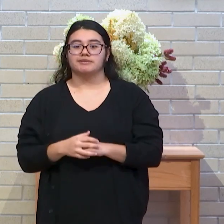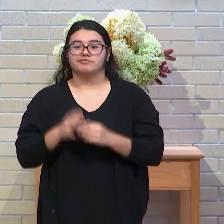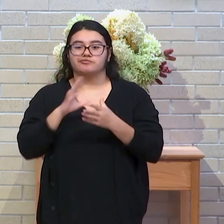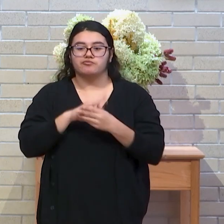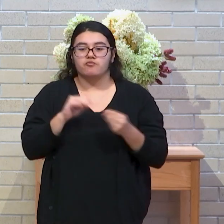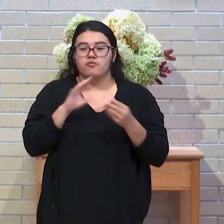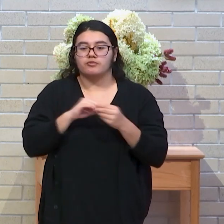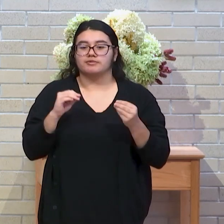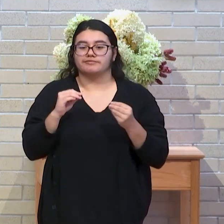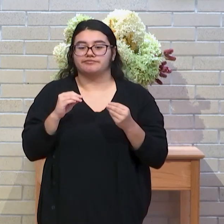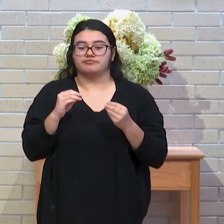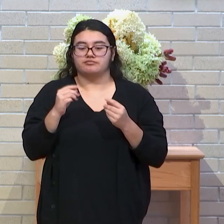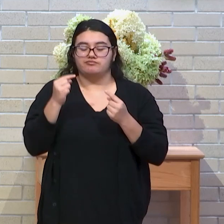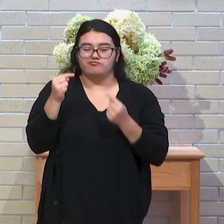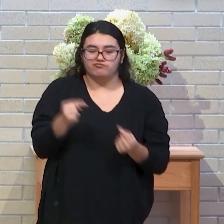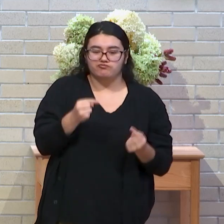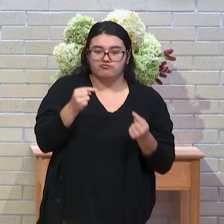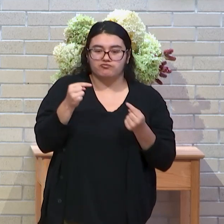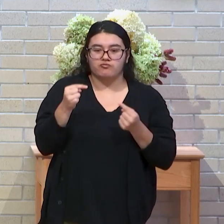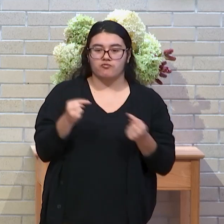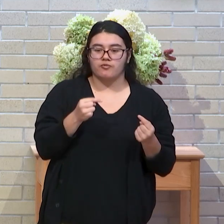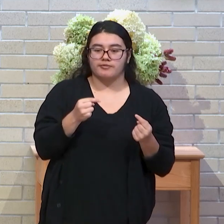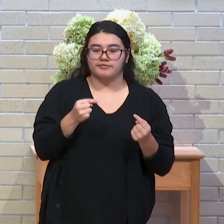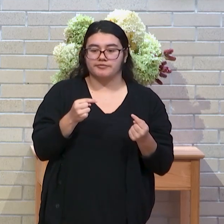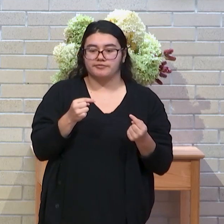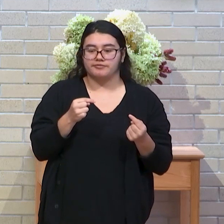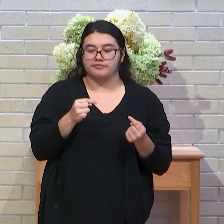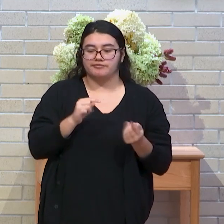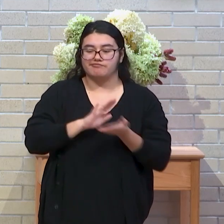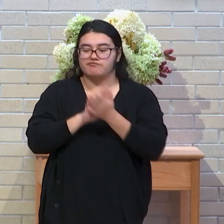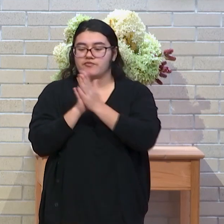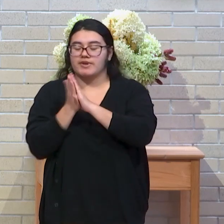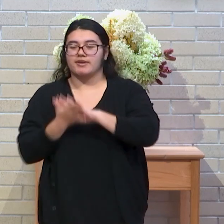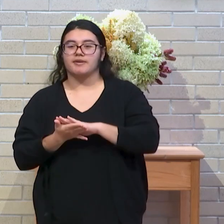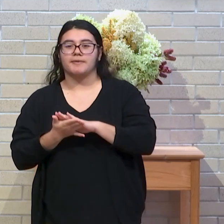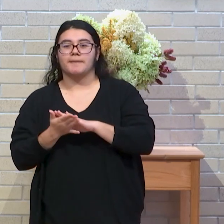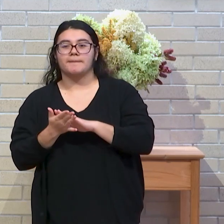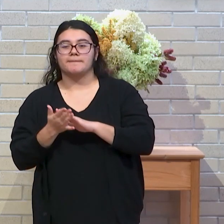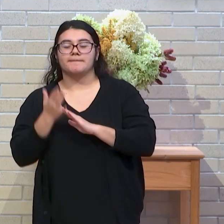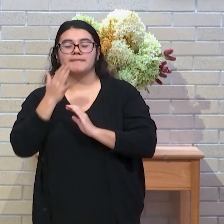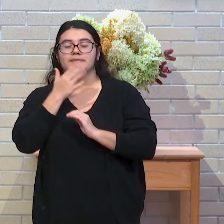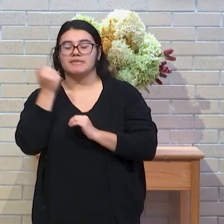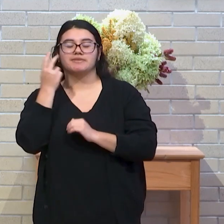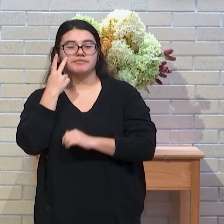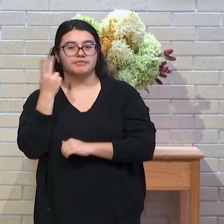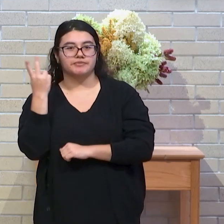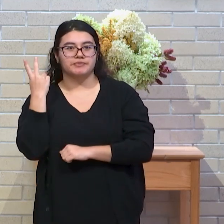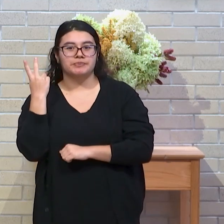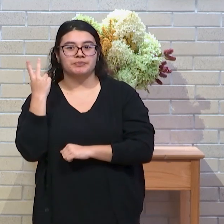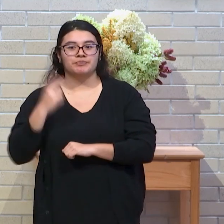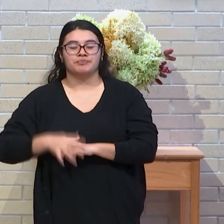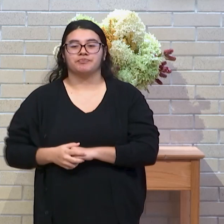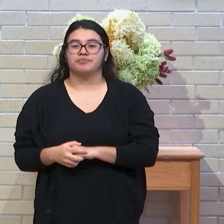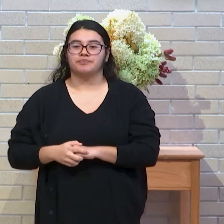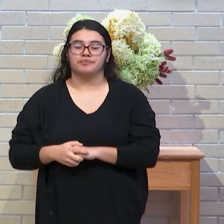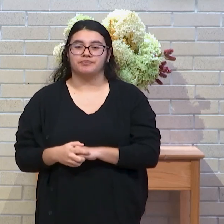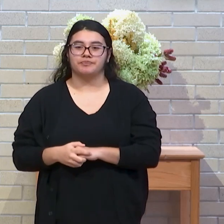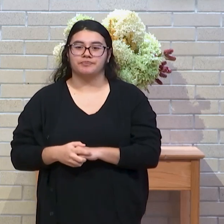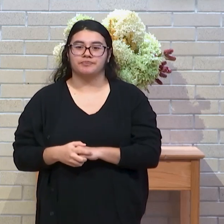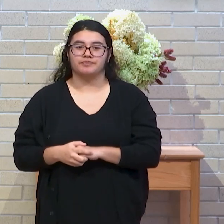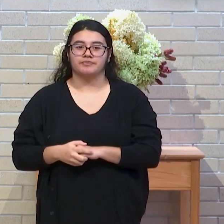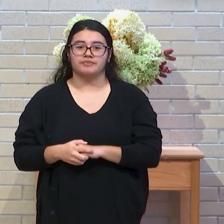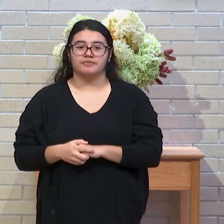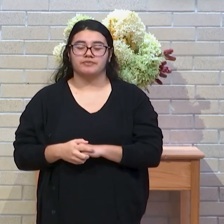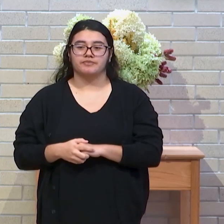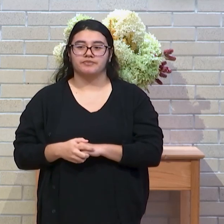my temporary struggle led to an amazing memory and sense of self-satisfaction. SST allows you to experience parts of the world